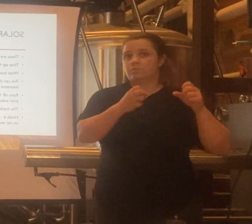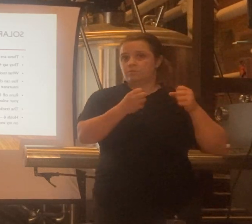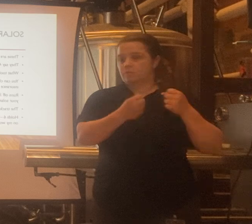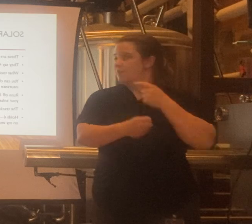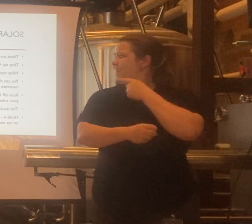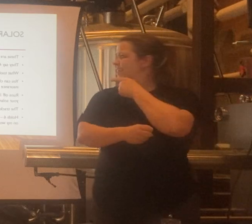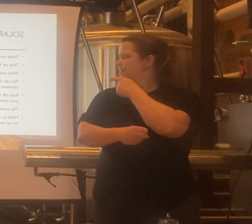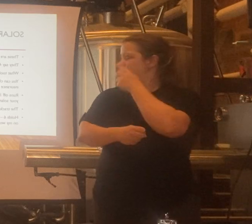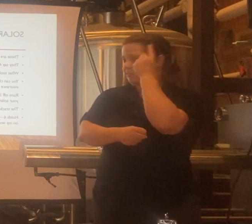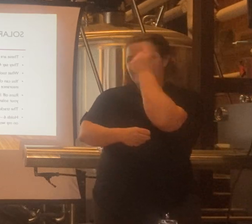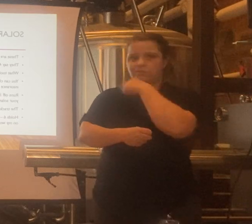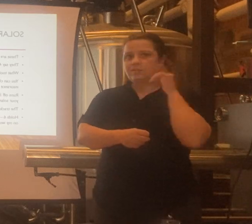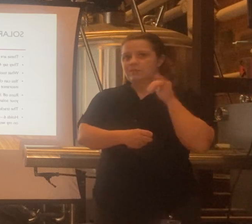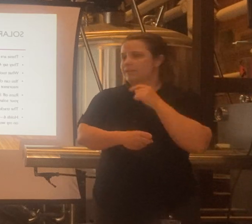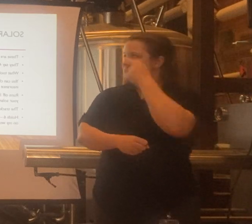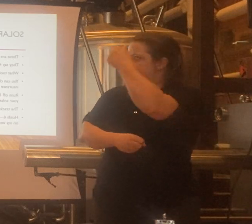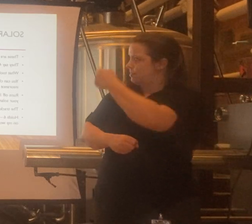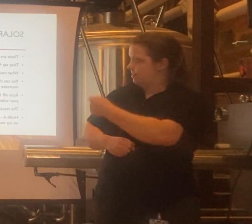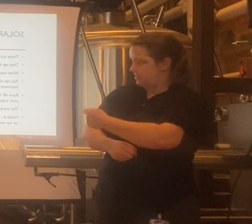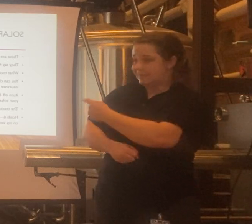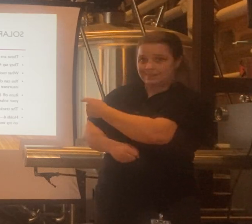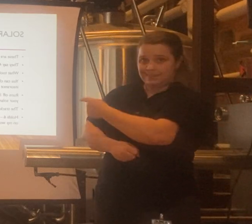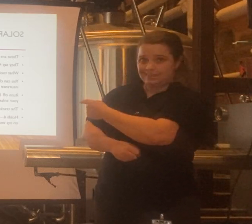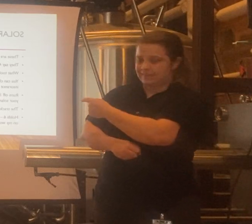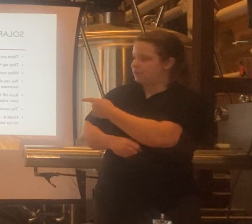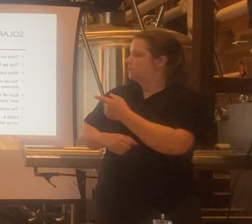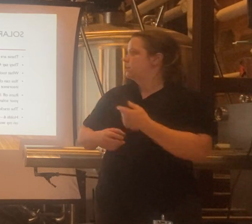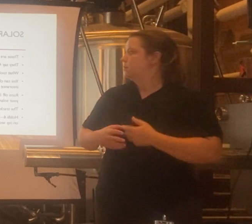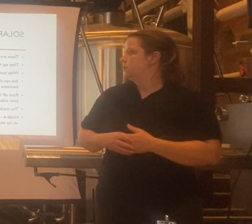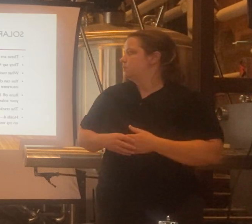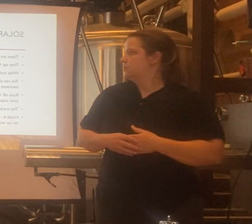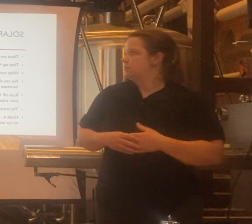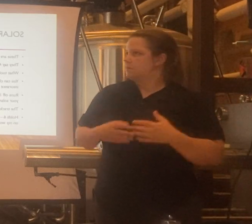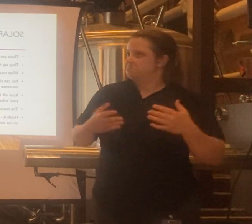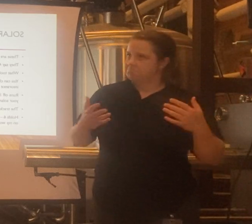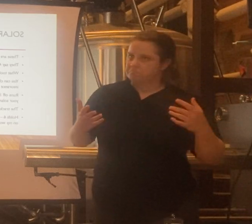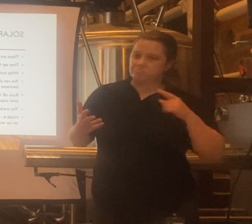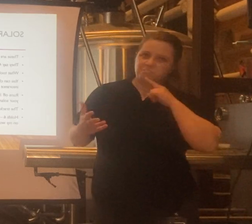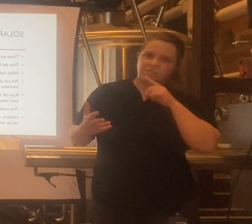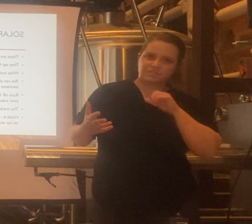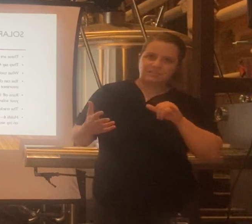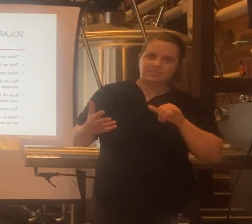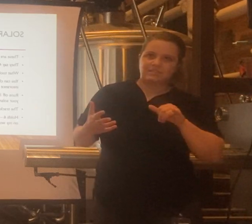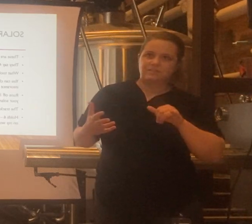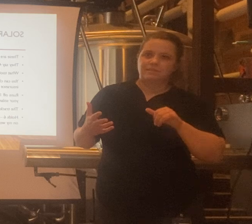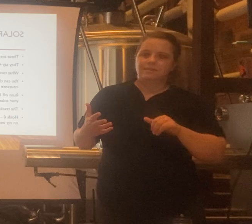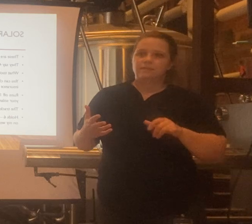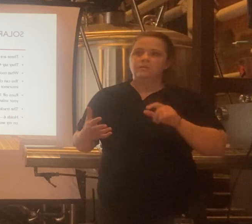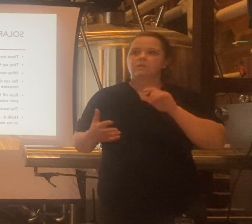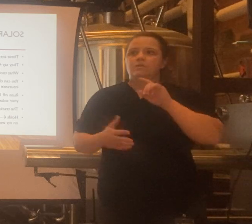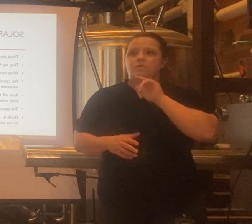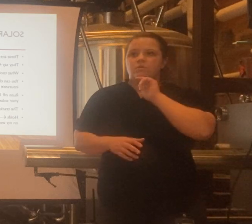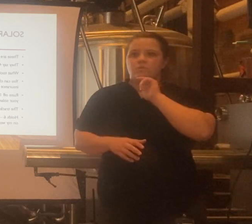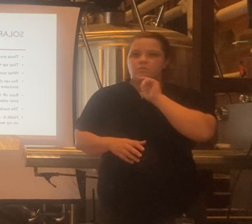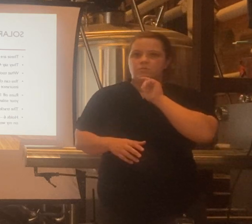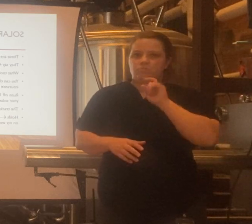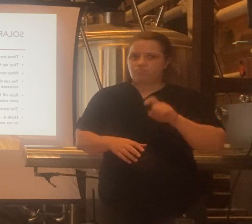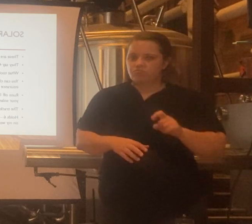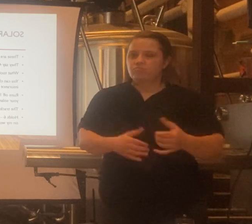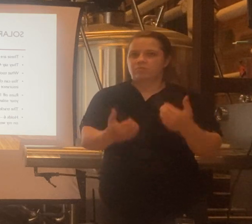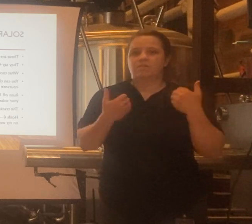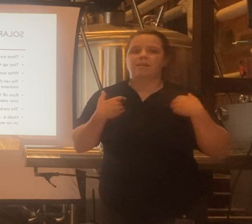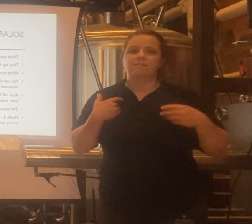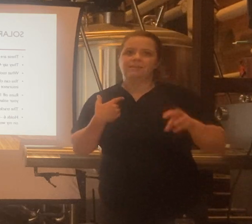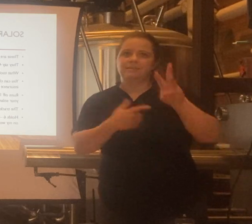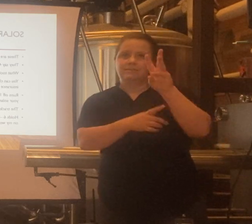like, right? But they really should have 6 of the panels that I have sitting on the ground. They would fit 6 of these. These are a little wider, so I couldn't